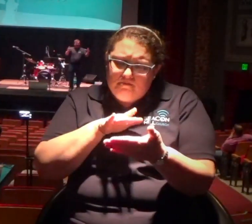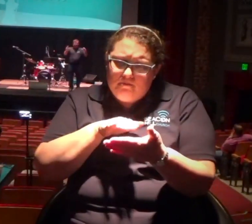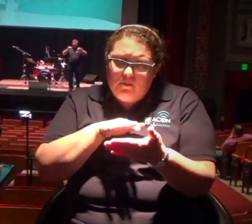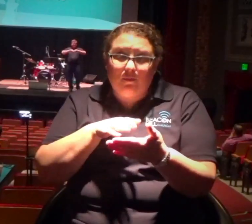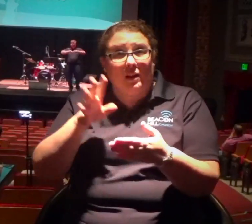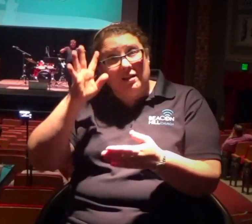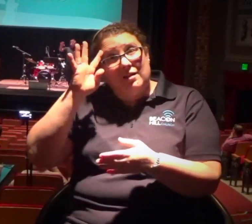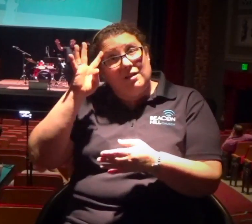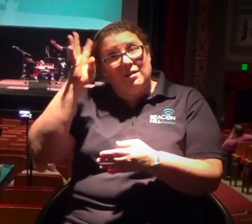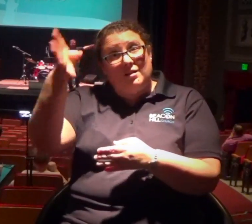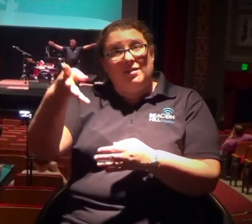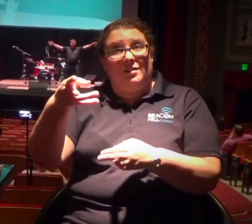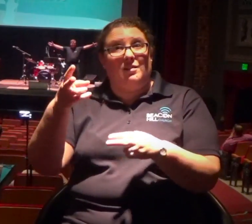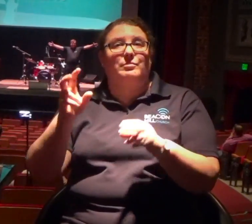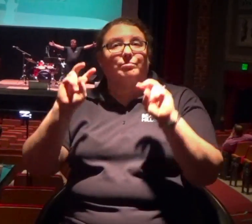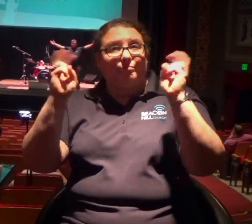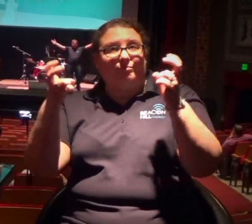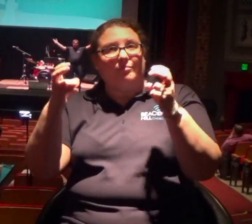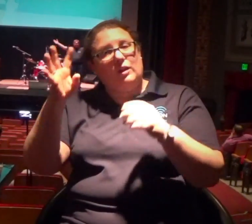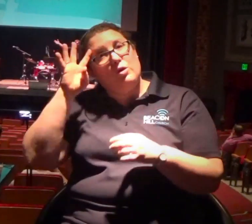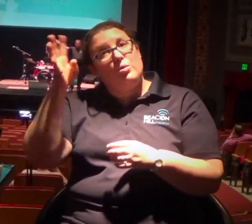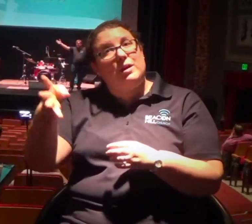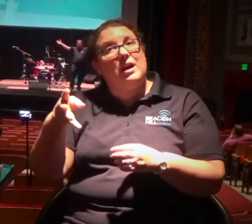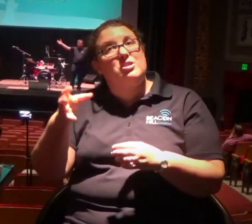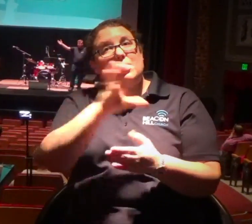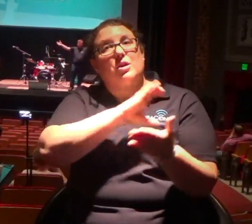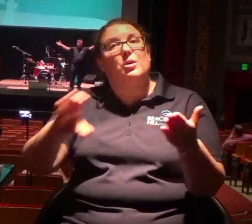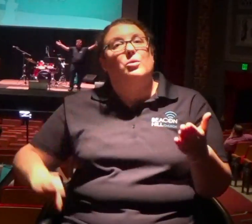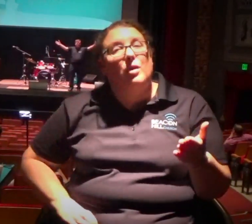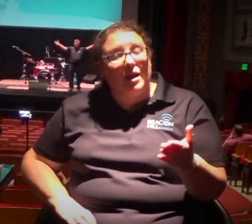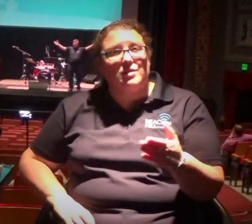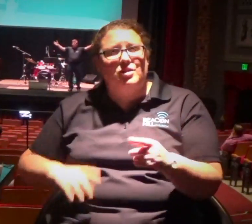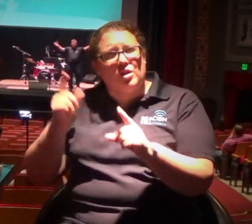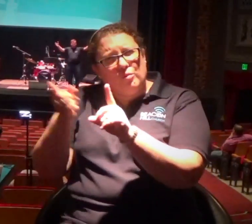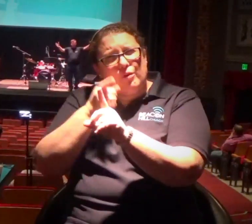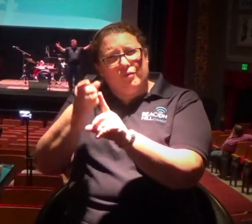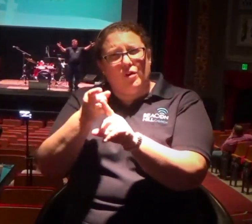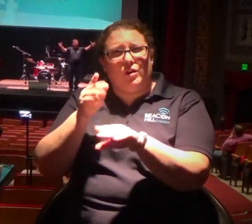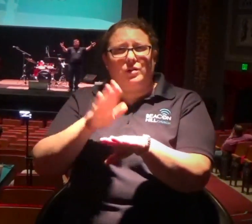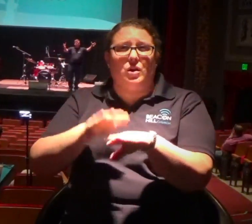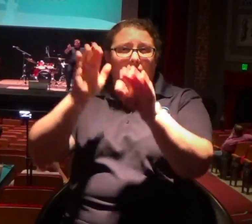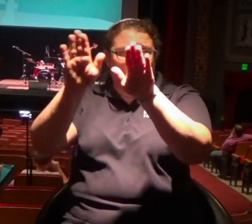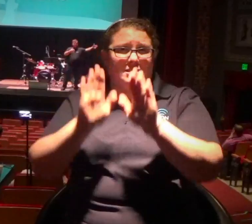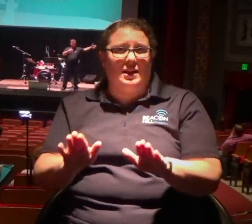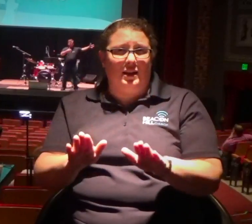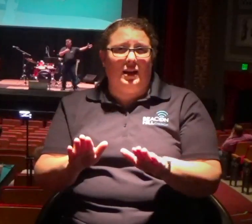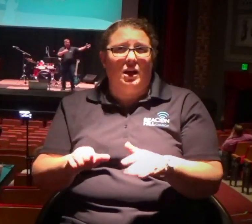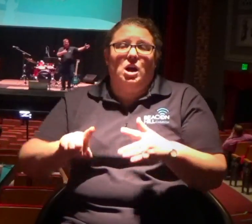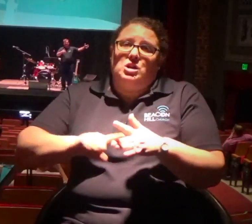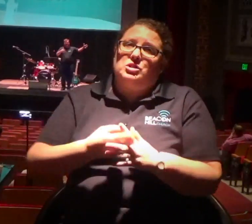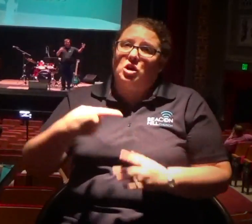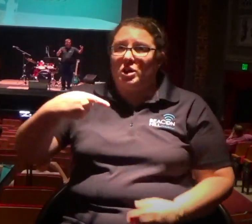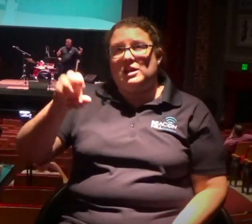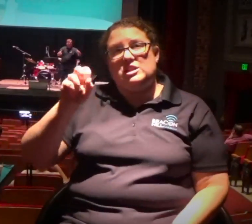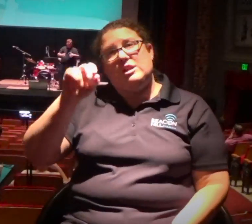Bible, teaching people about Jesus. That's what we focus here on Sundays. So we started off in Genesis, and then we went to Exodus, and then we